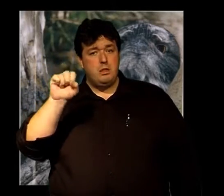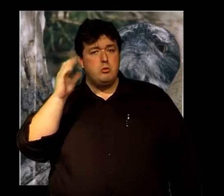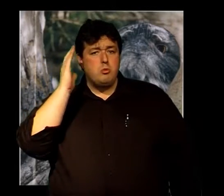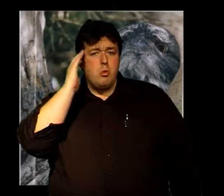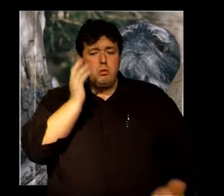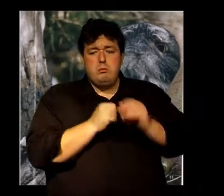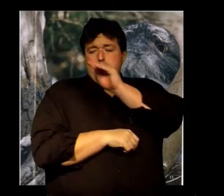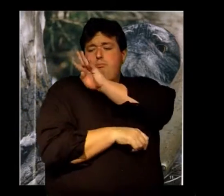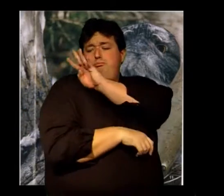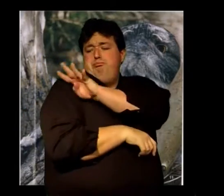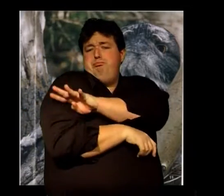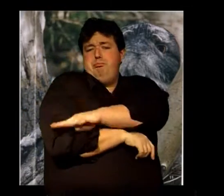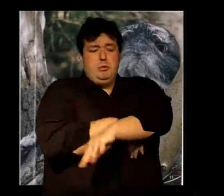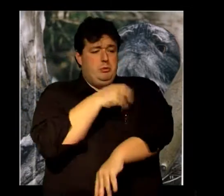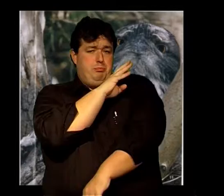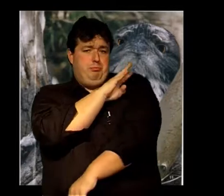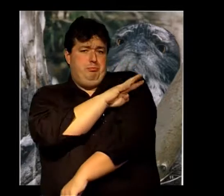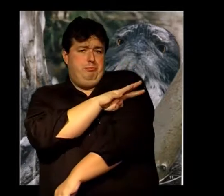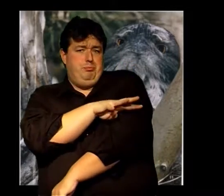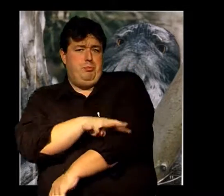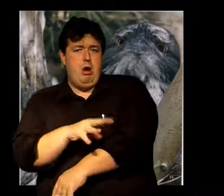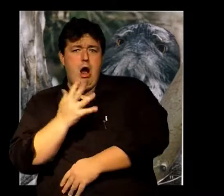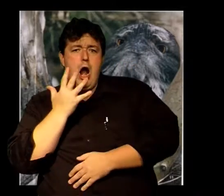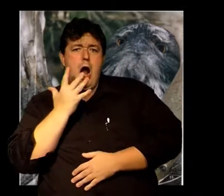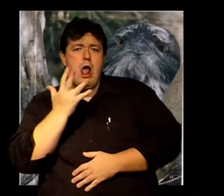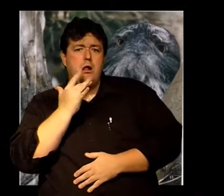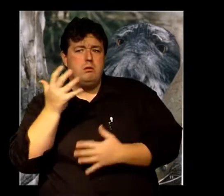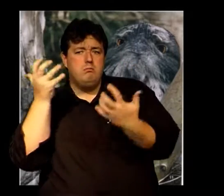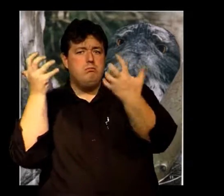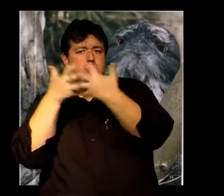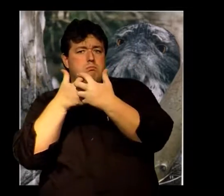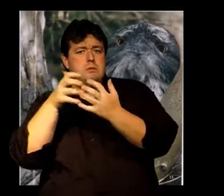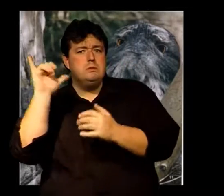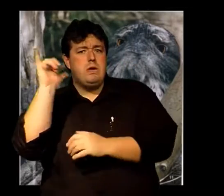His feathers look very much the color of a tree